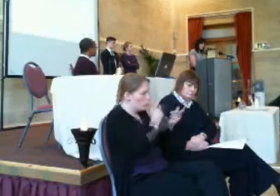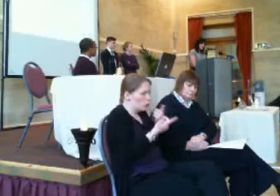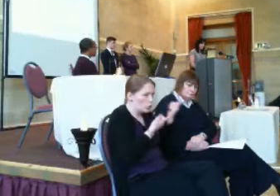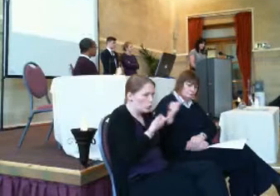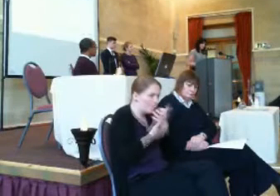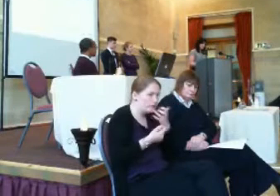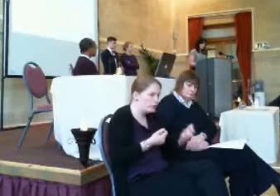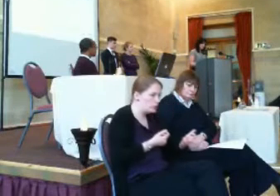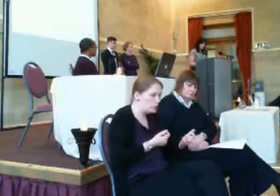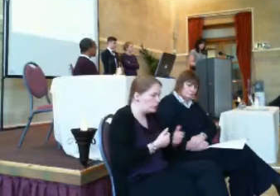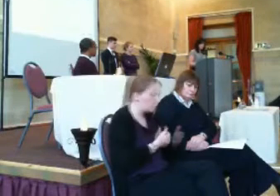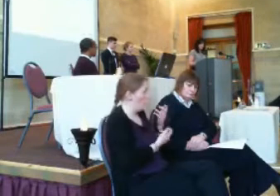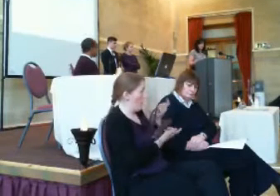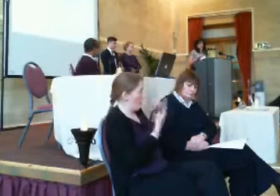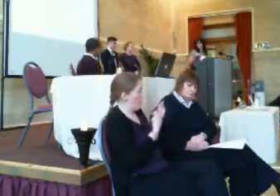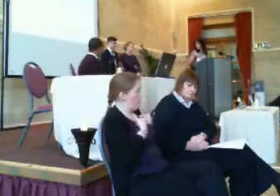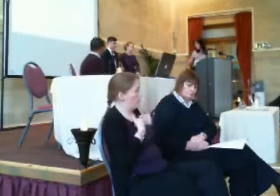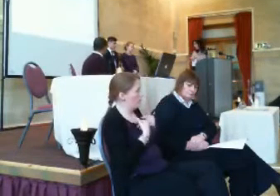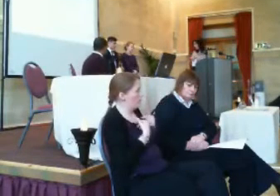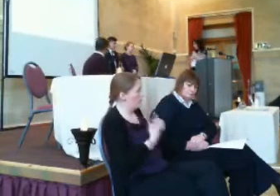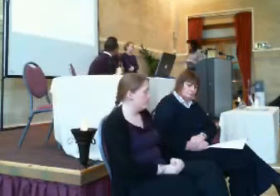me.